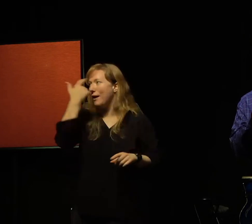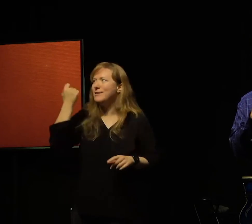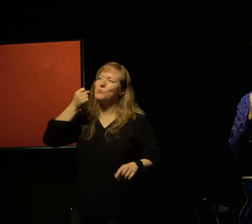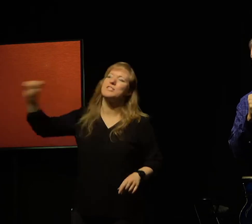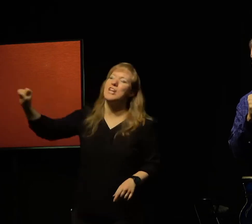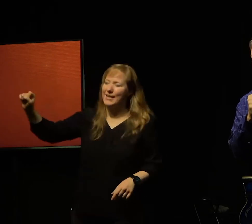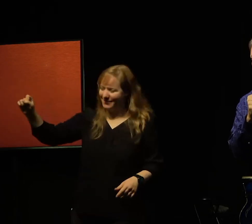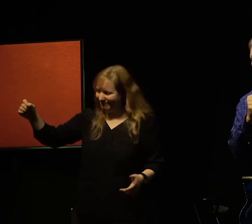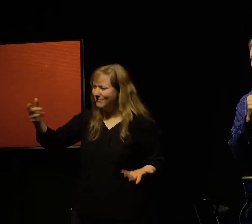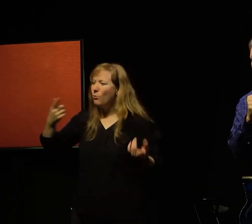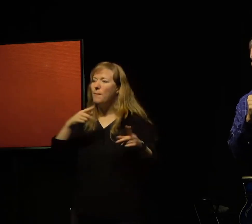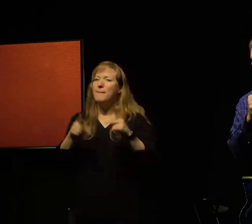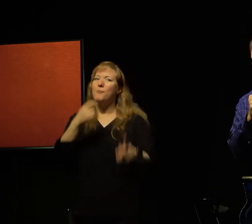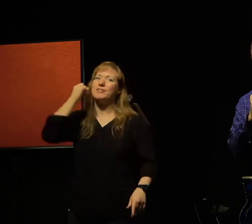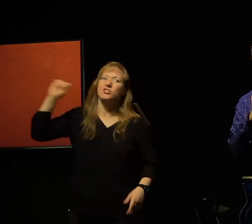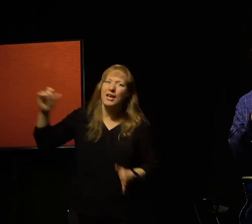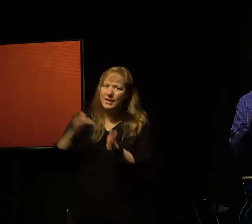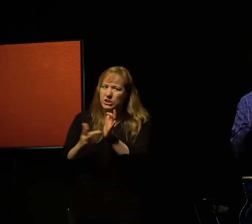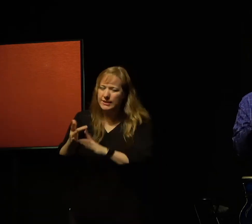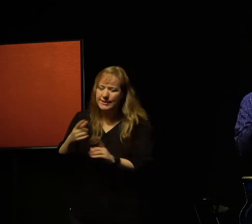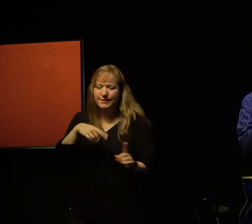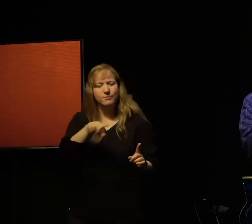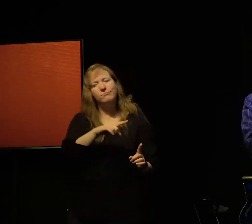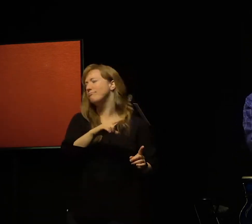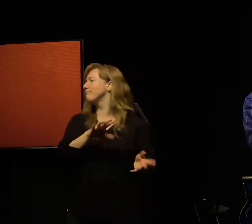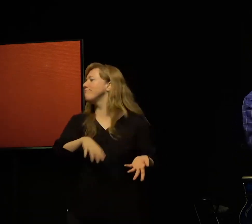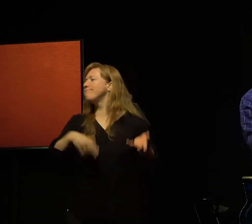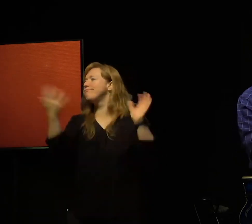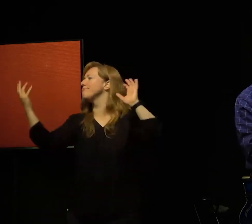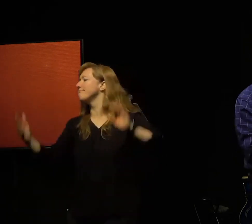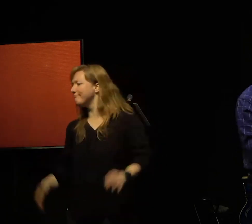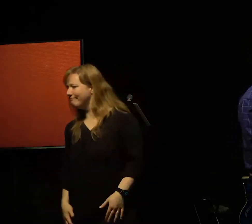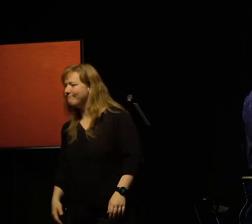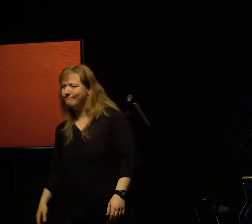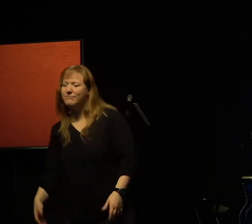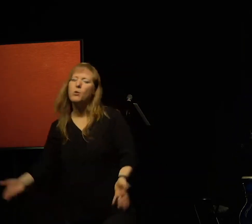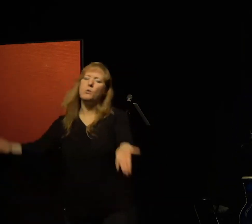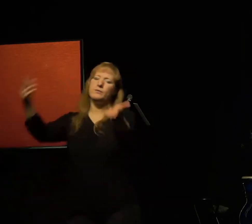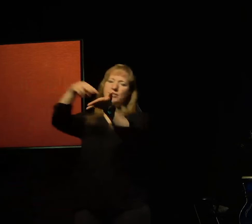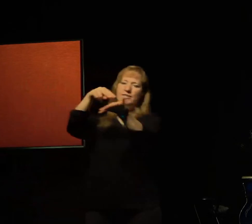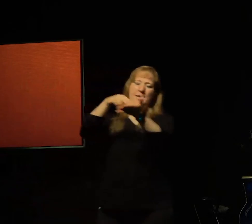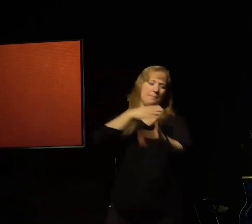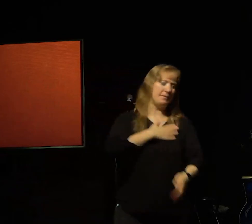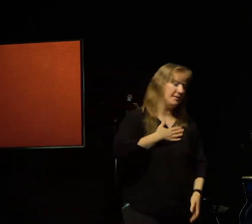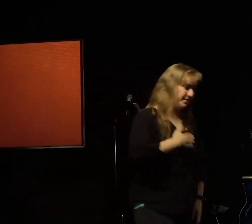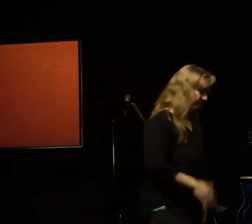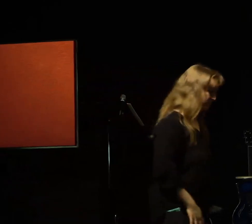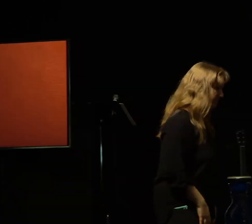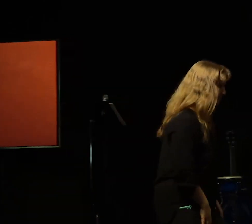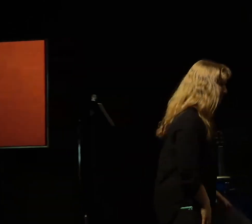because of their rejection of Christ. Yeah. Would you stand with me, please?